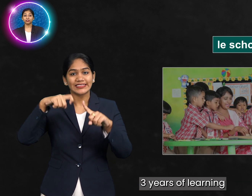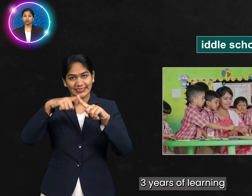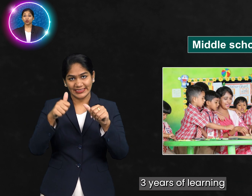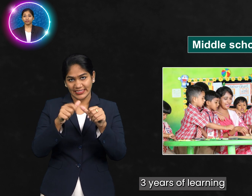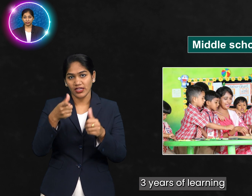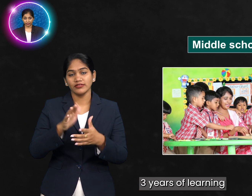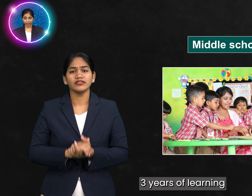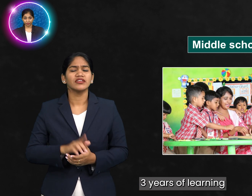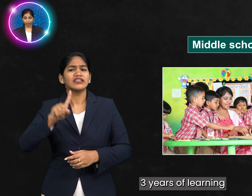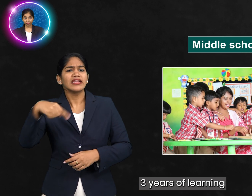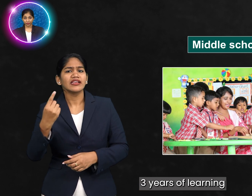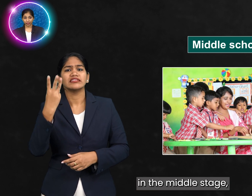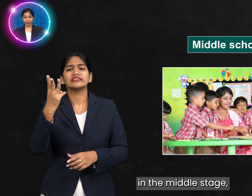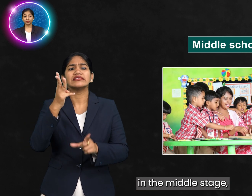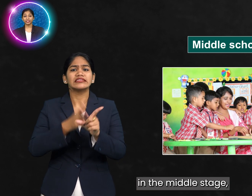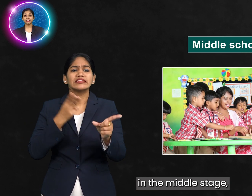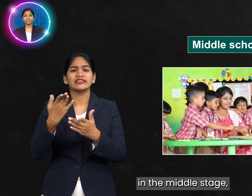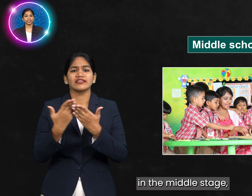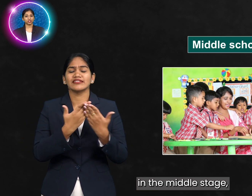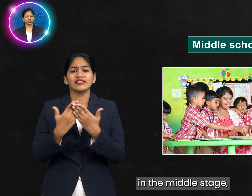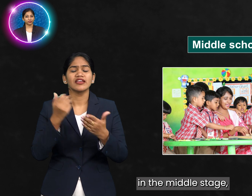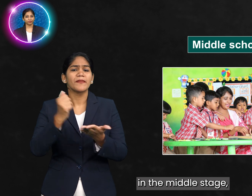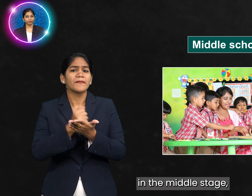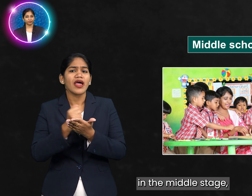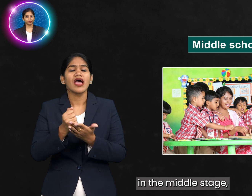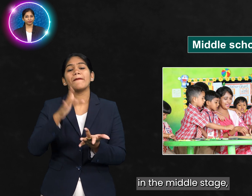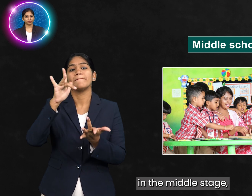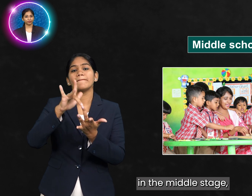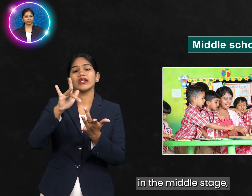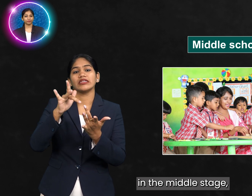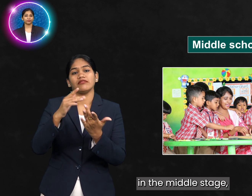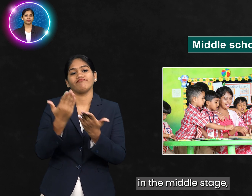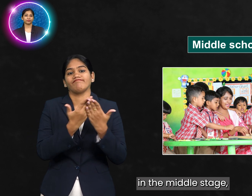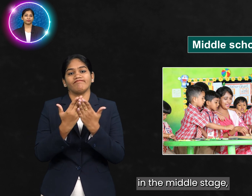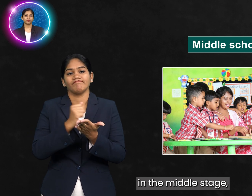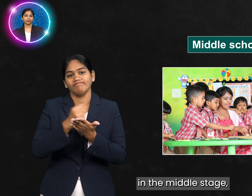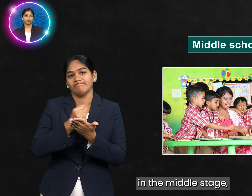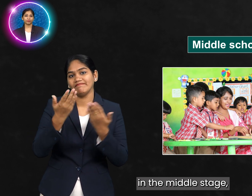3 years of learning in the middle stage.